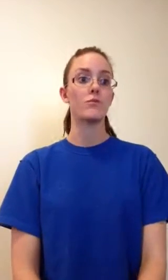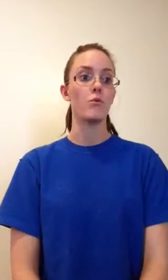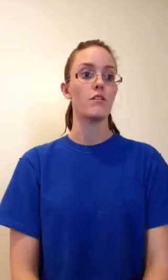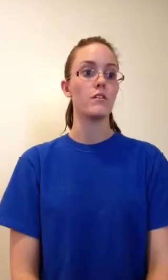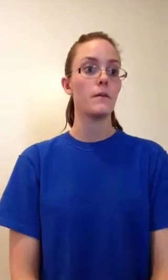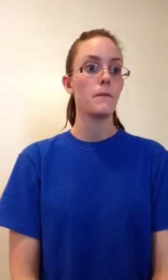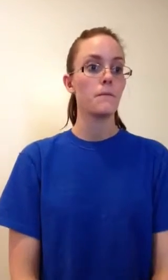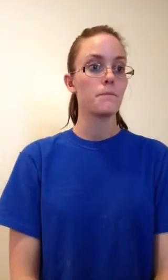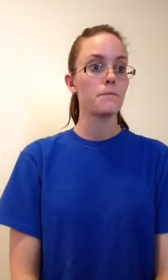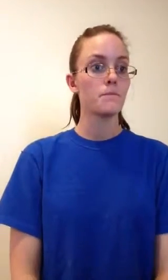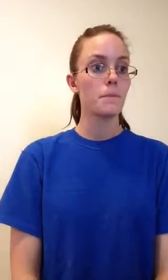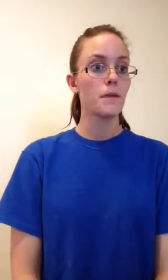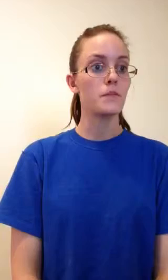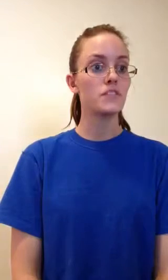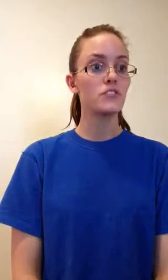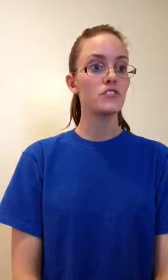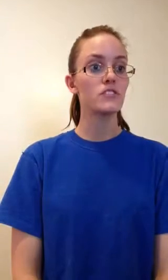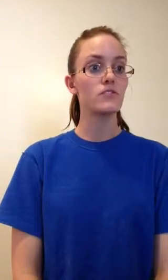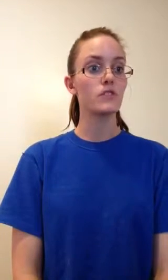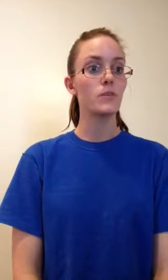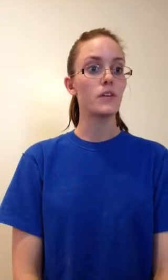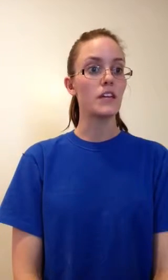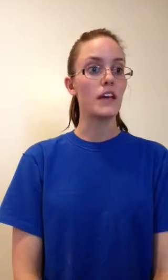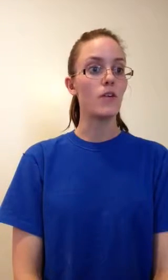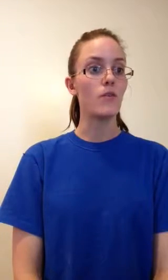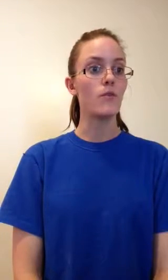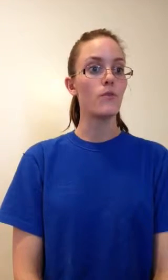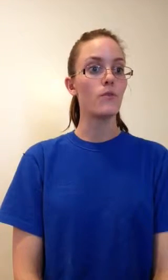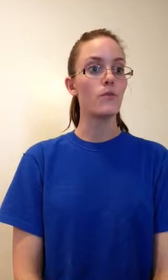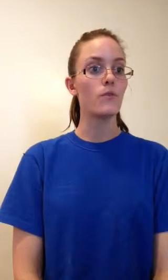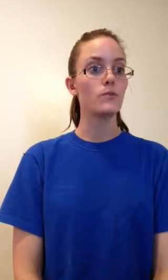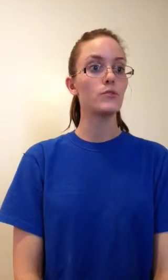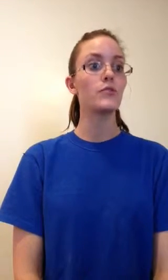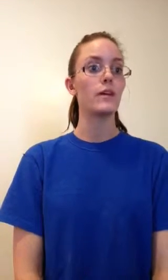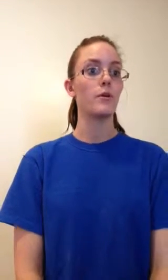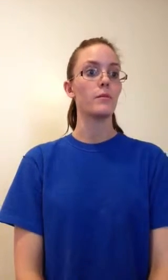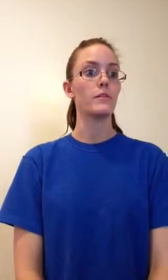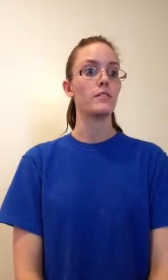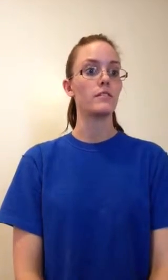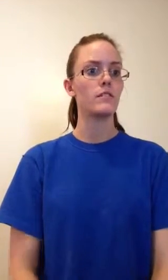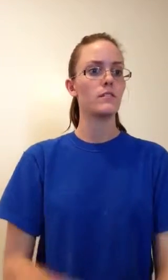for. I mean, senior citizens really want to get out to that apartment.